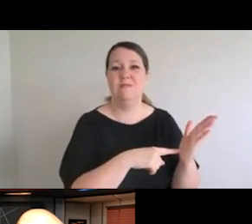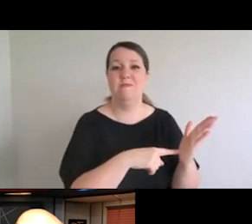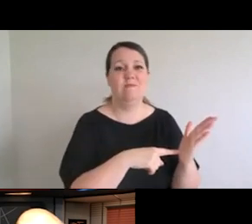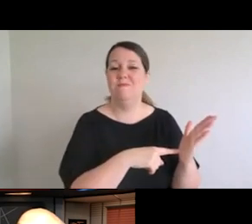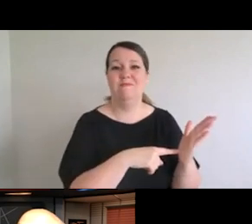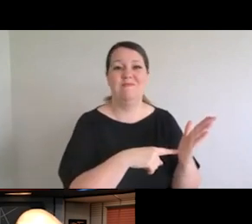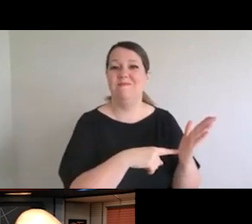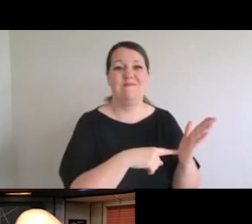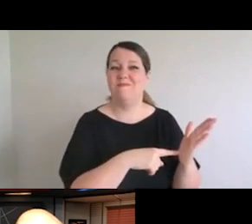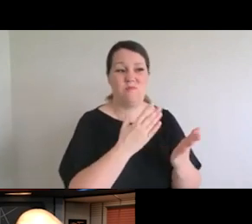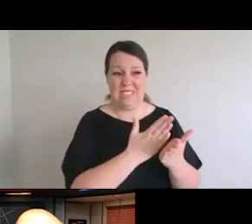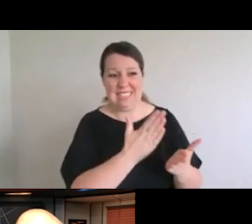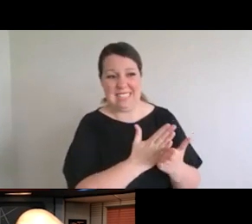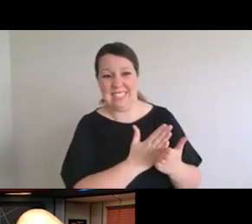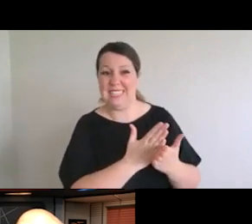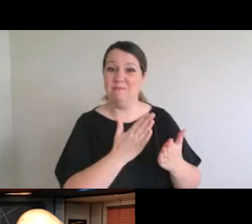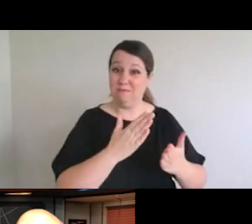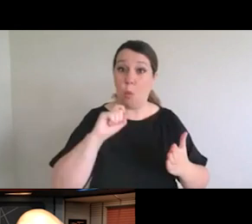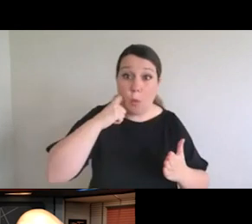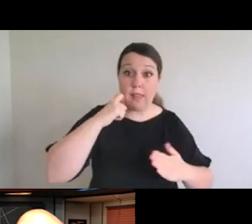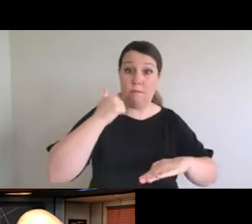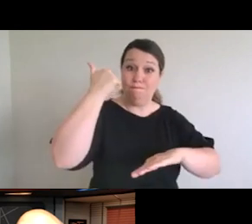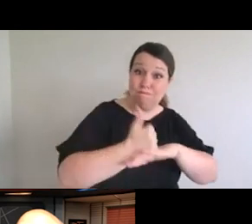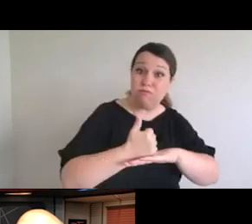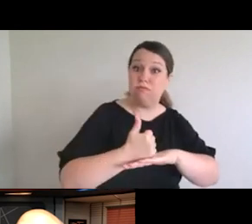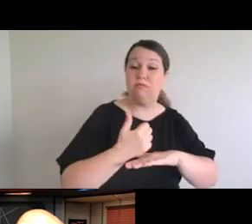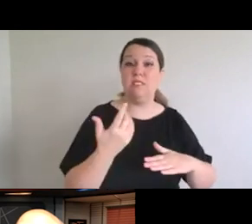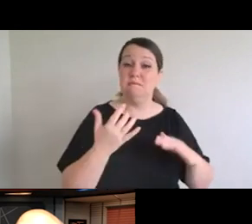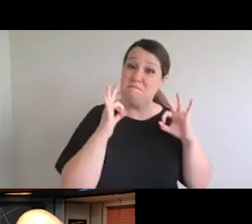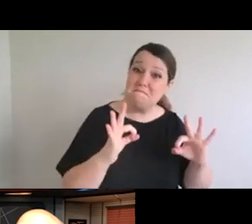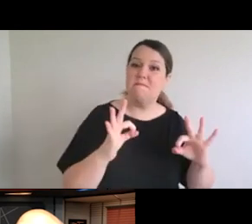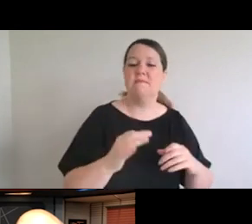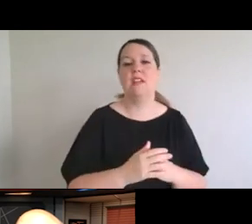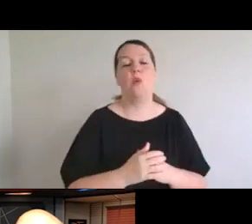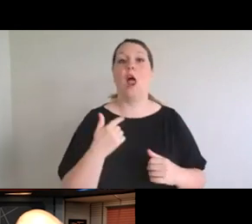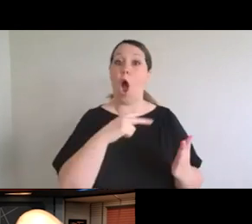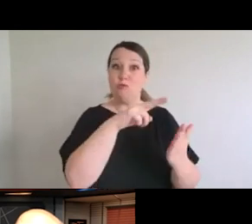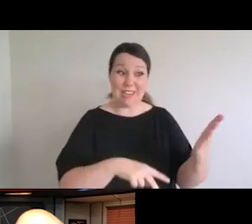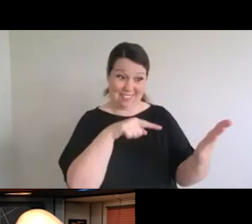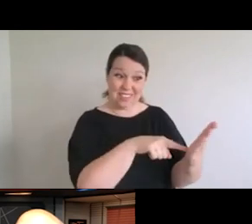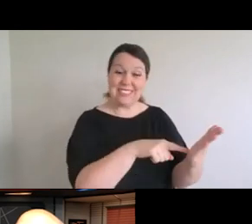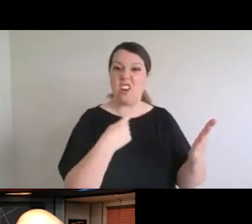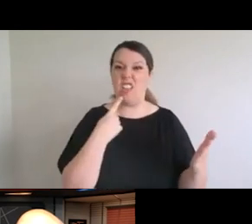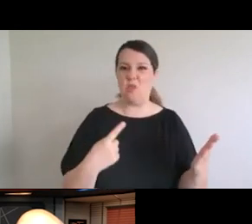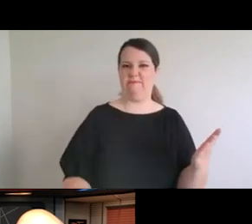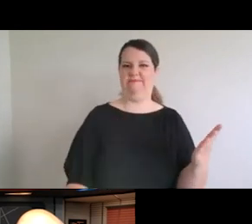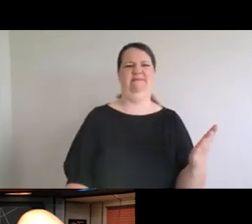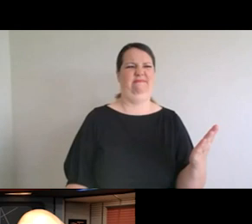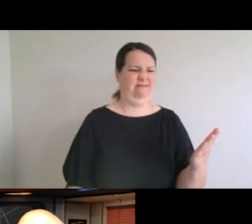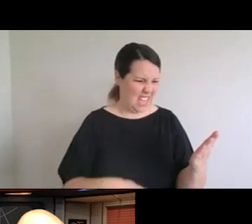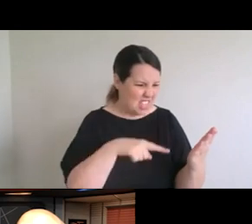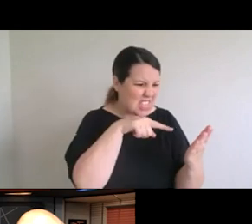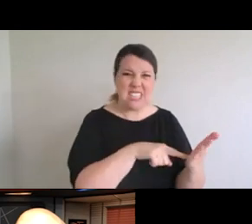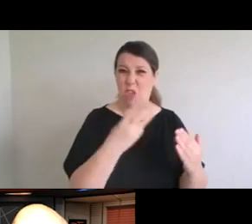I read this document, and the first thing that occurred to me is, this took 3 years? This could have been written in a couple of